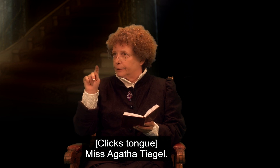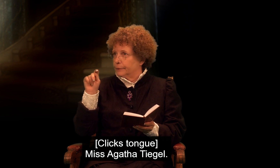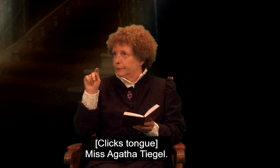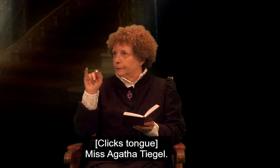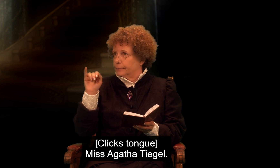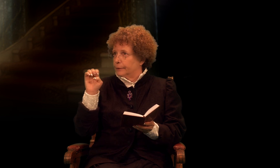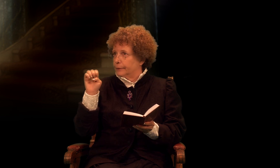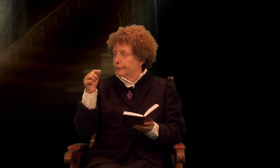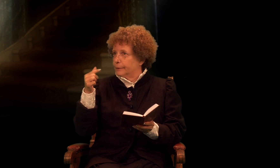Tiegel.